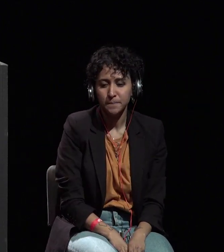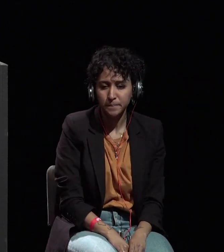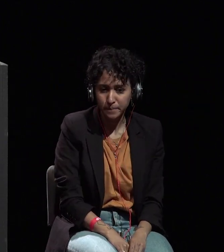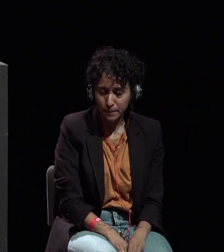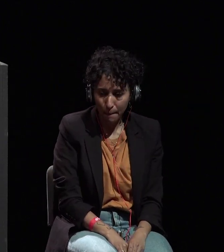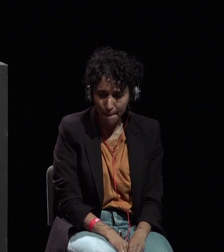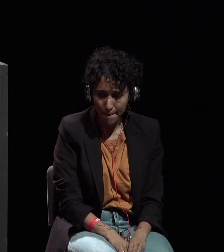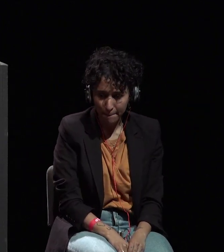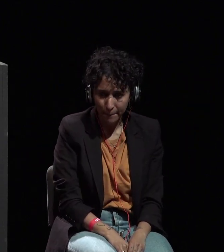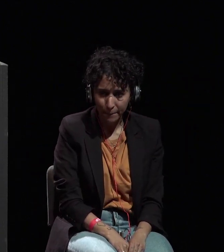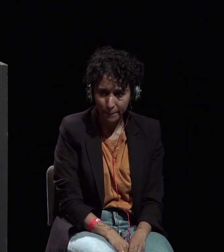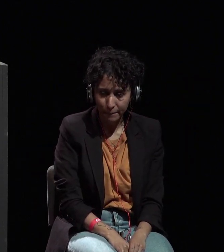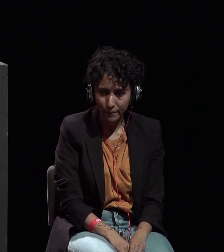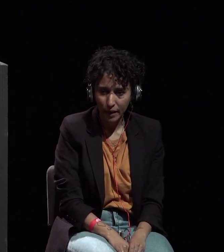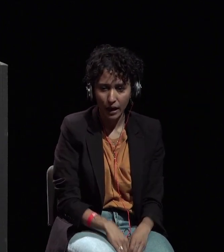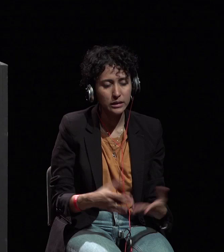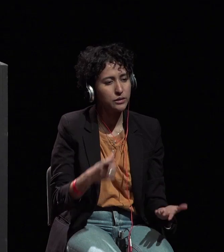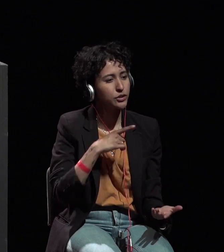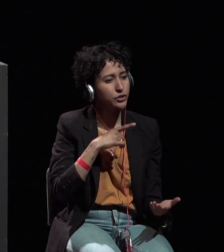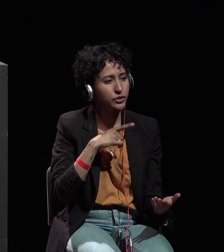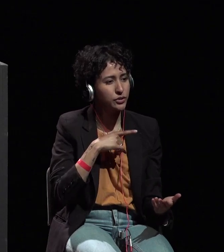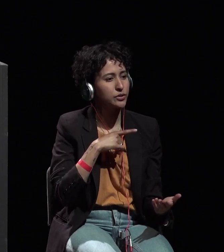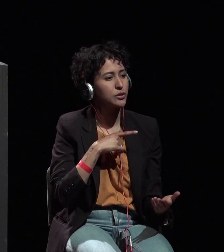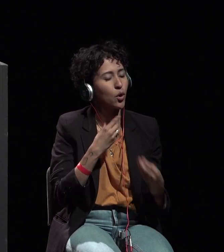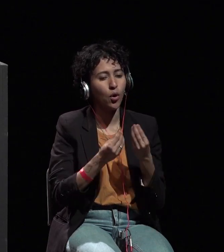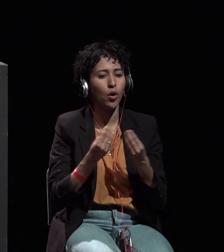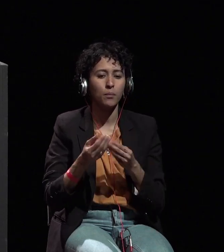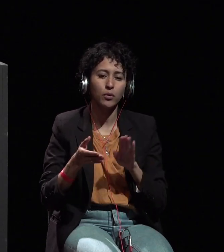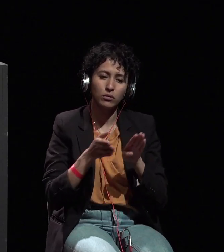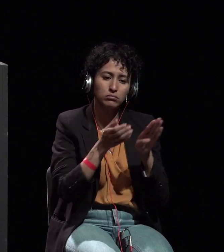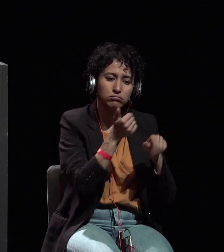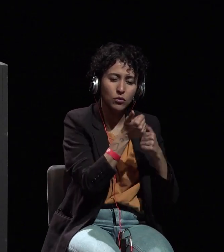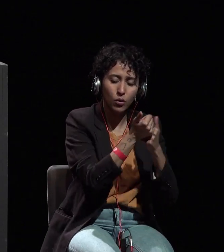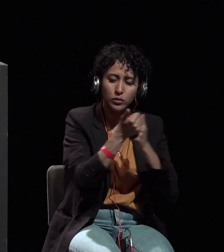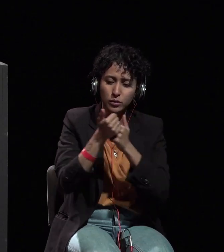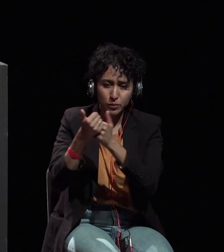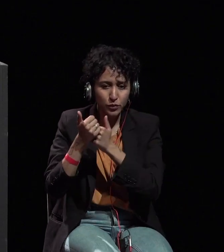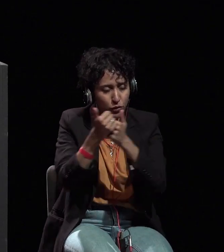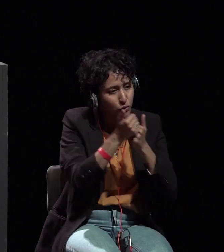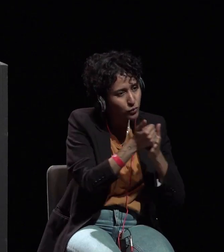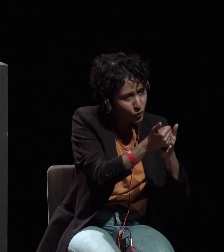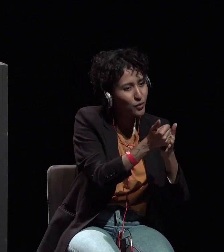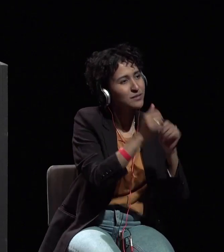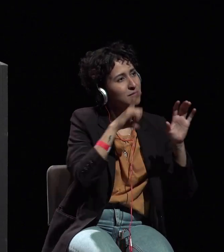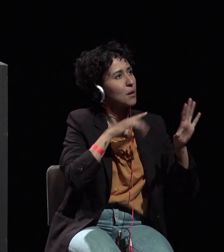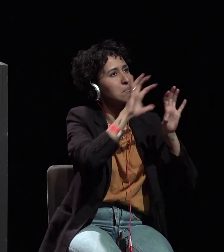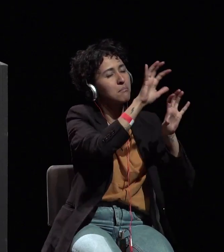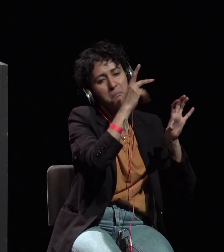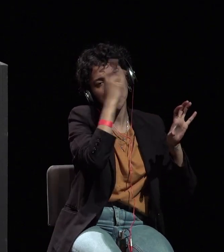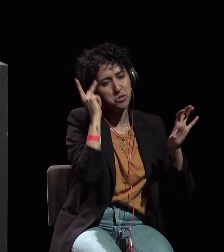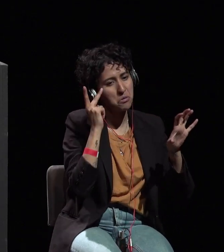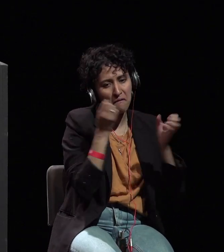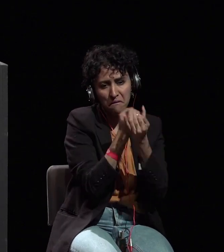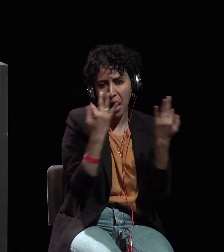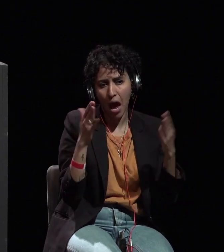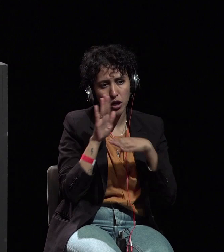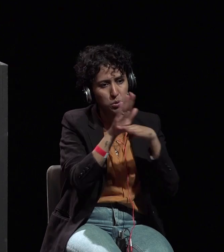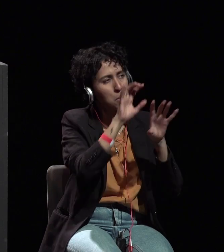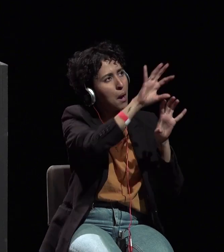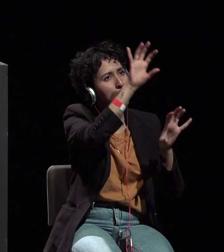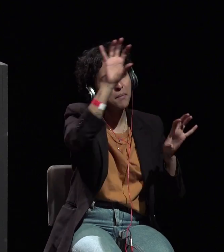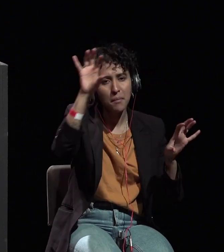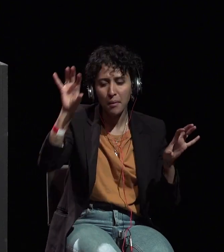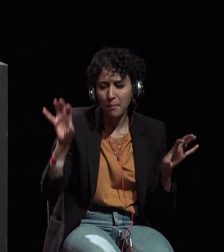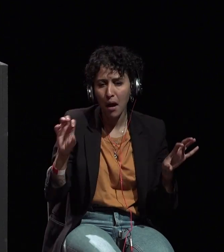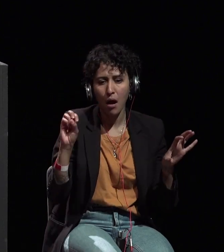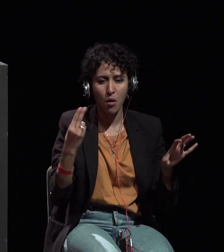listened to the audio tracks or read the transcripts, they were given neither the option to choose a preferred speaker, nor did we identify the speakers in the tracks themselves, and we